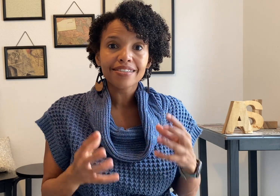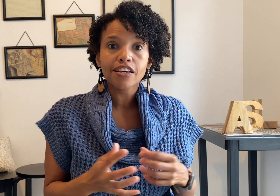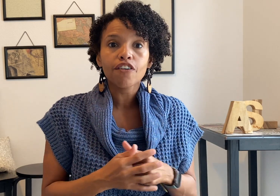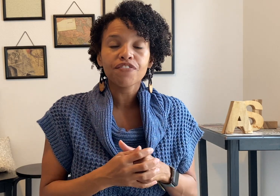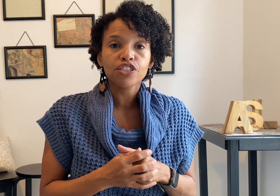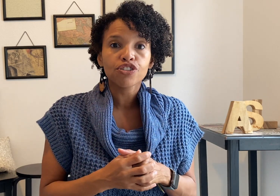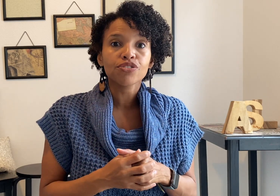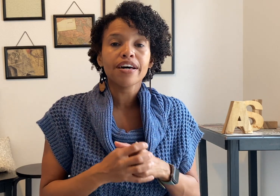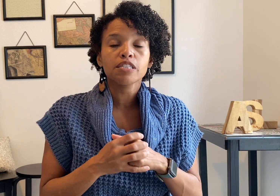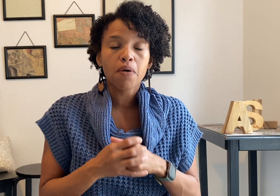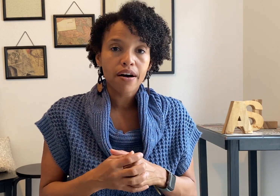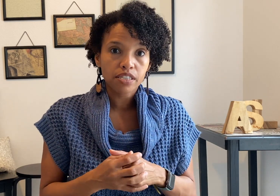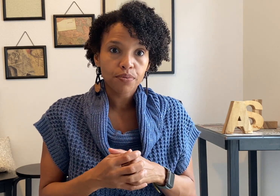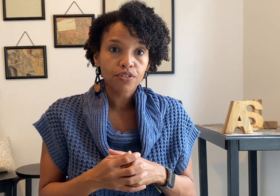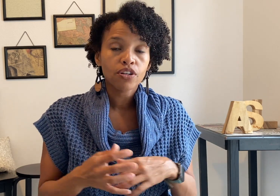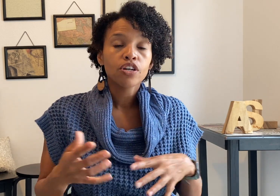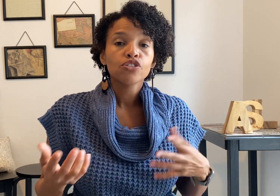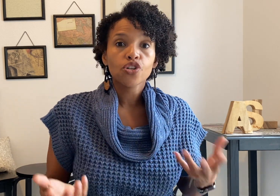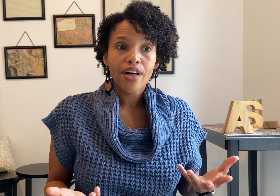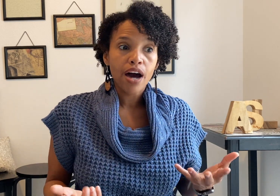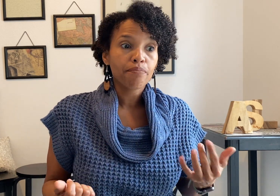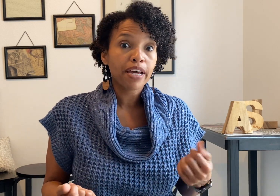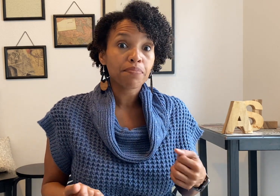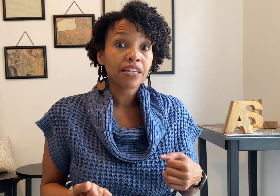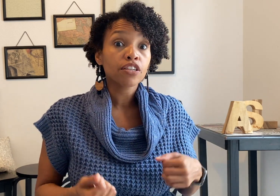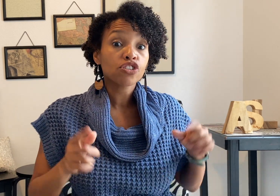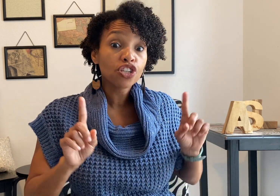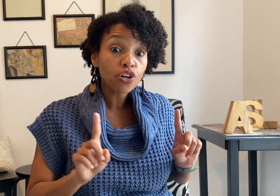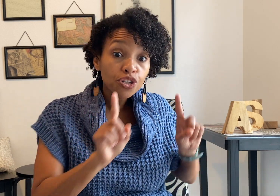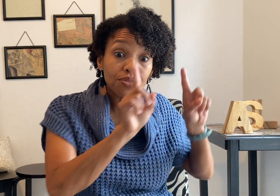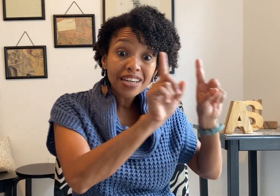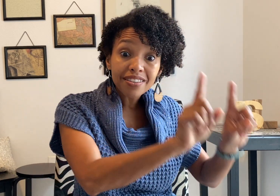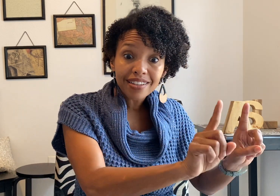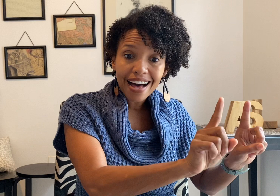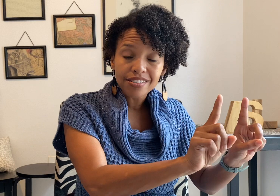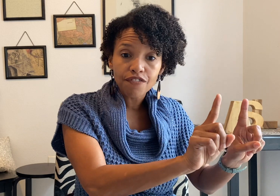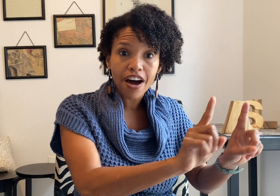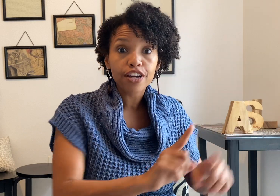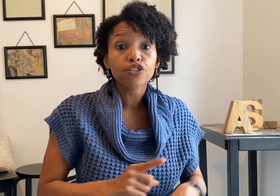ASL features as possible. So that might be still using the classifiers.